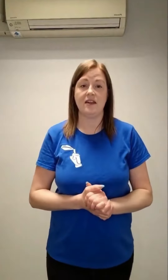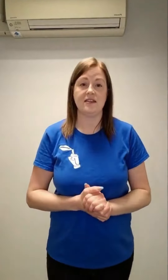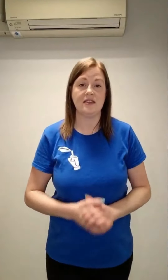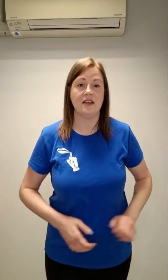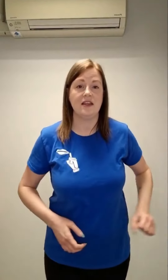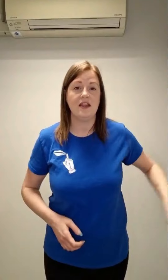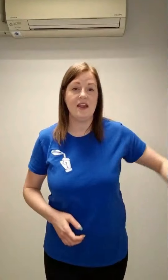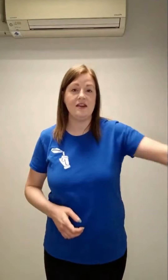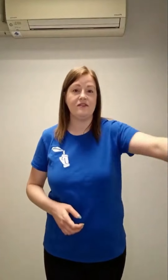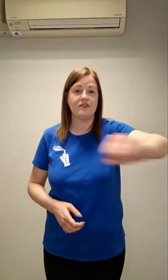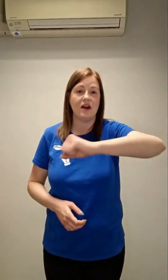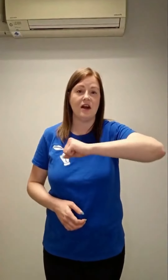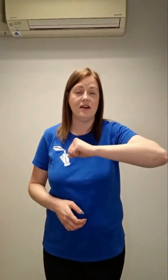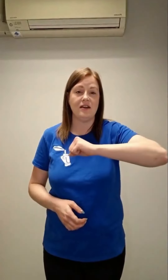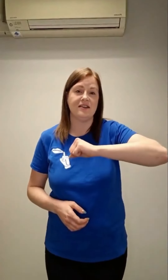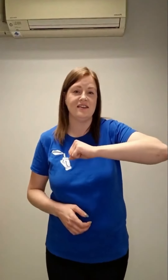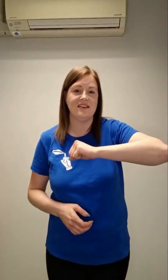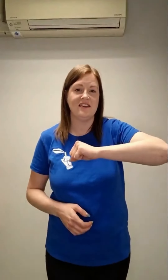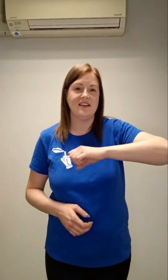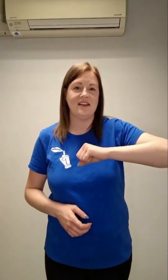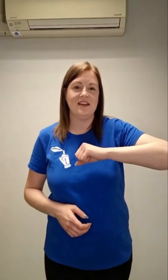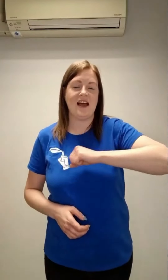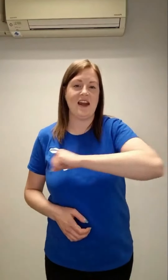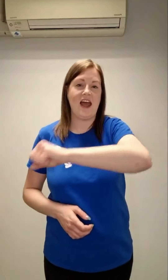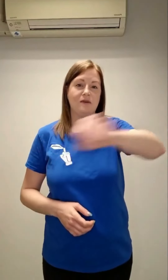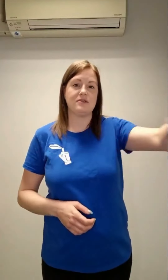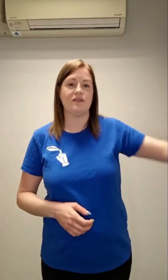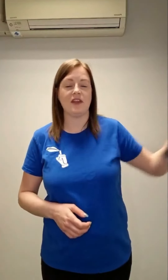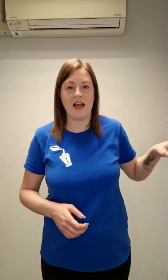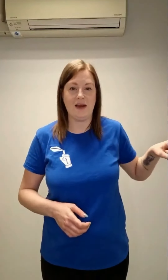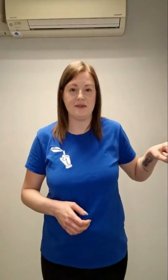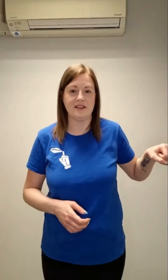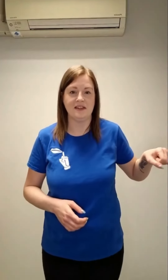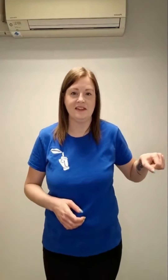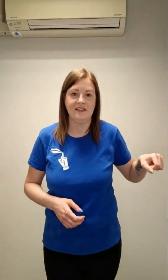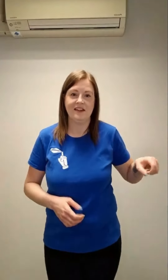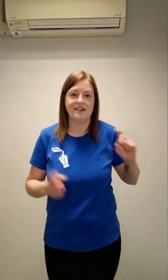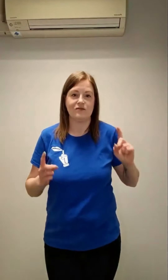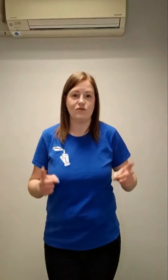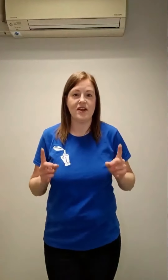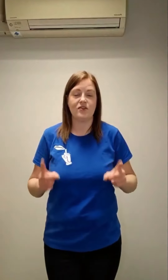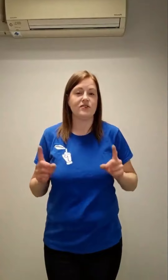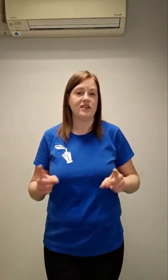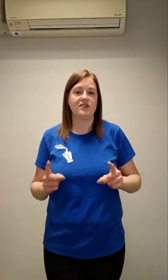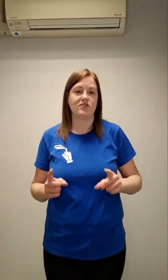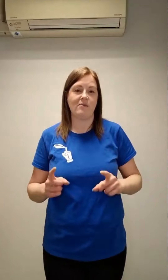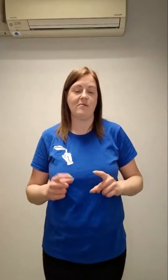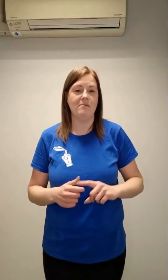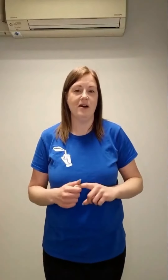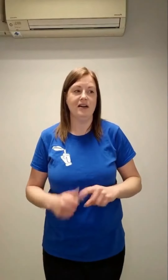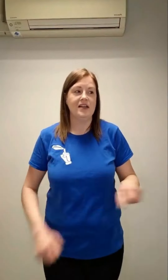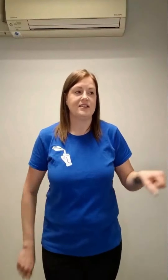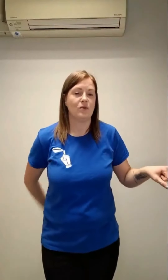it's in for a hug and out for the clout. It's a really good thing to try and remember. So we say